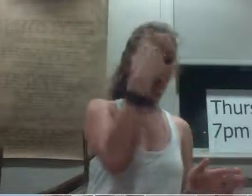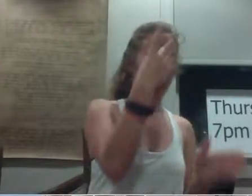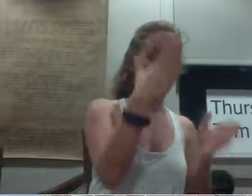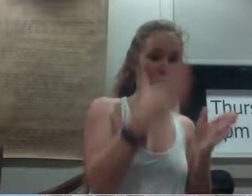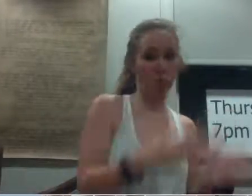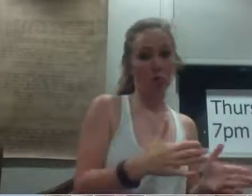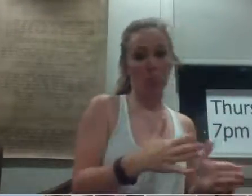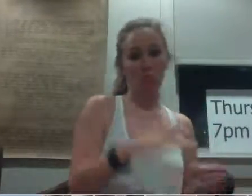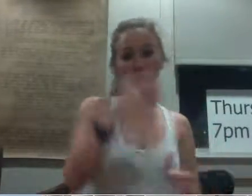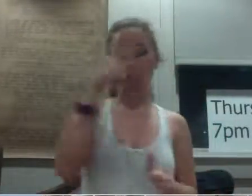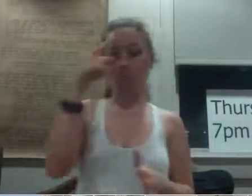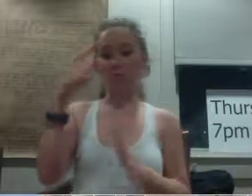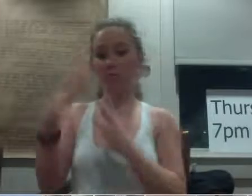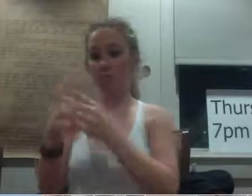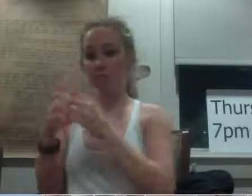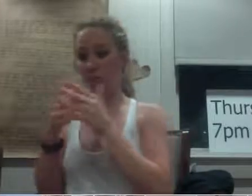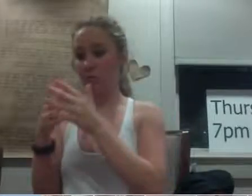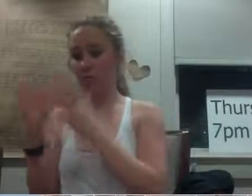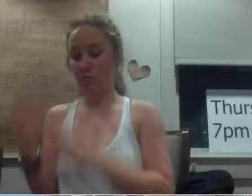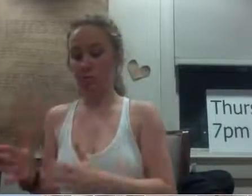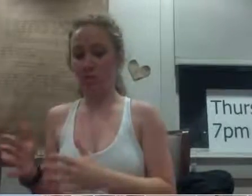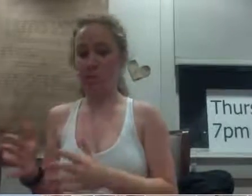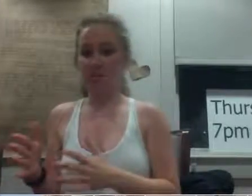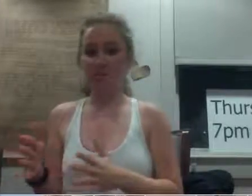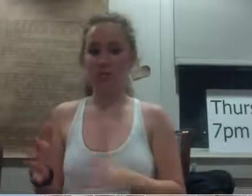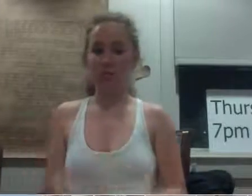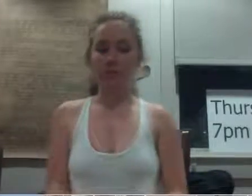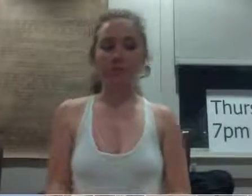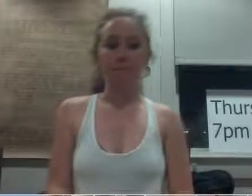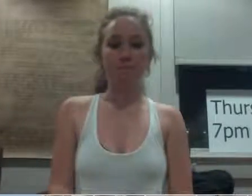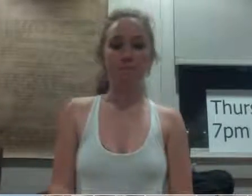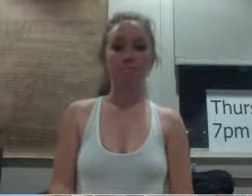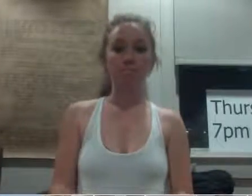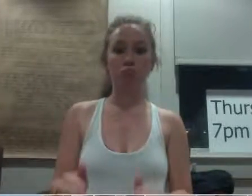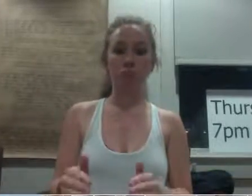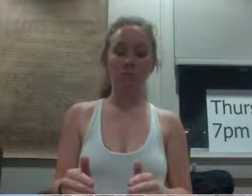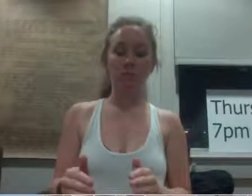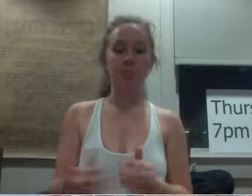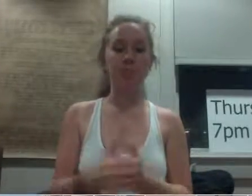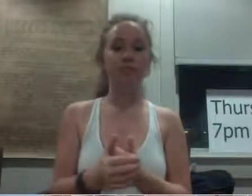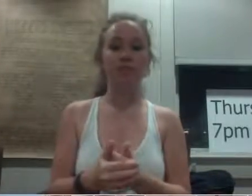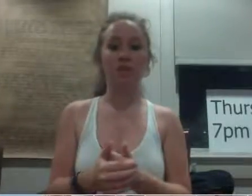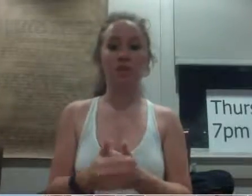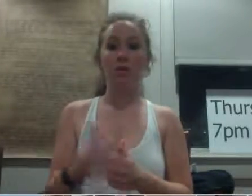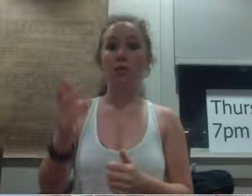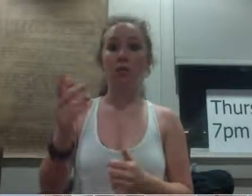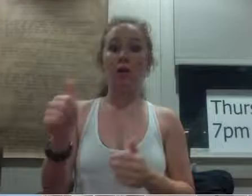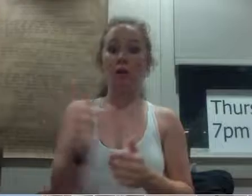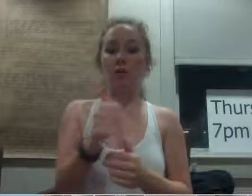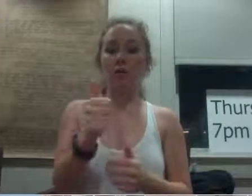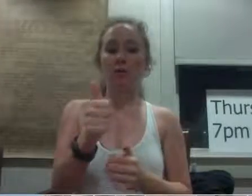their identity, and how they identify both as a African American and as American.